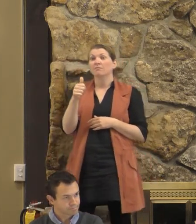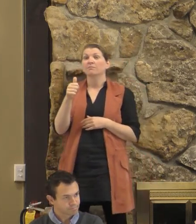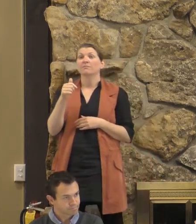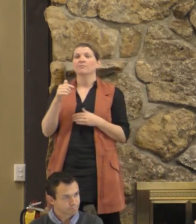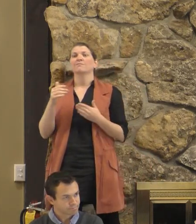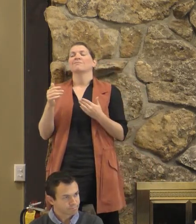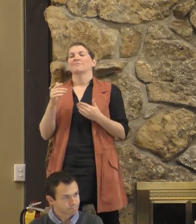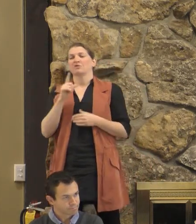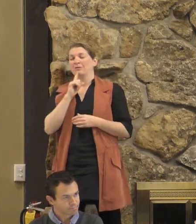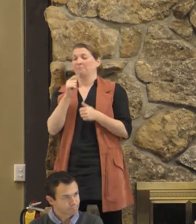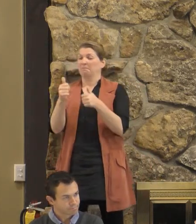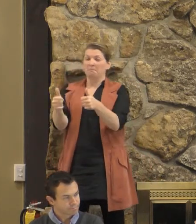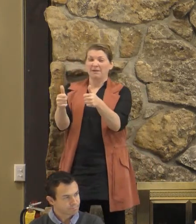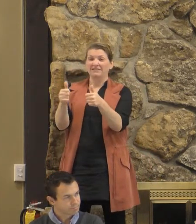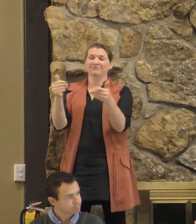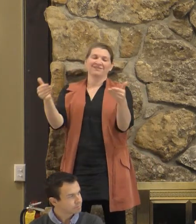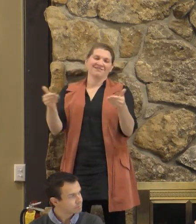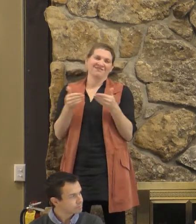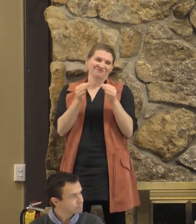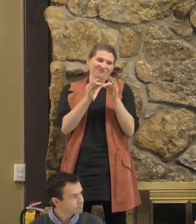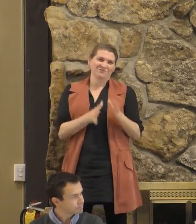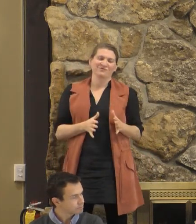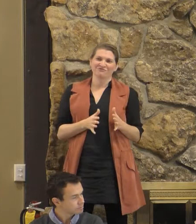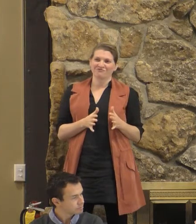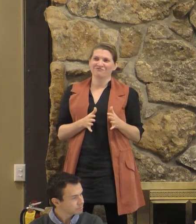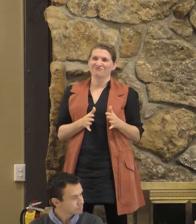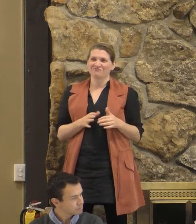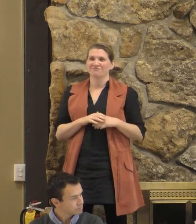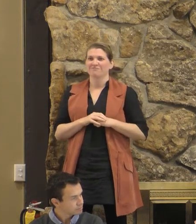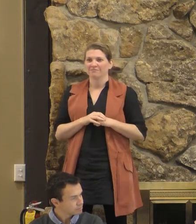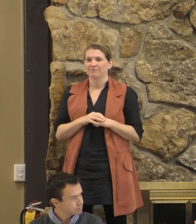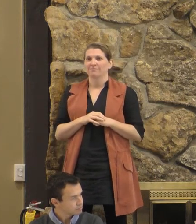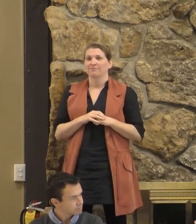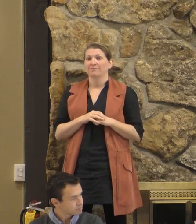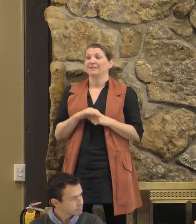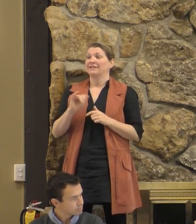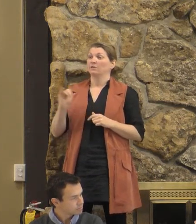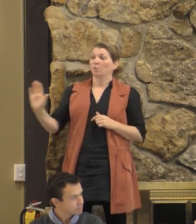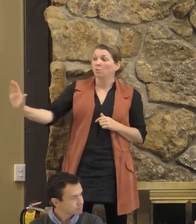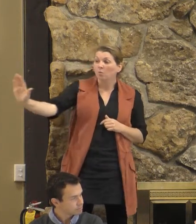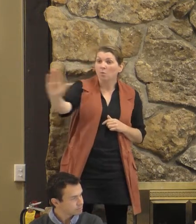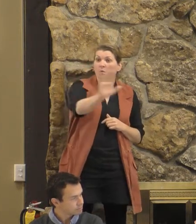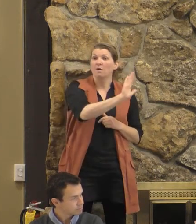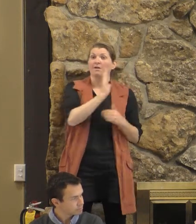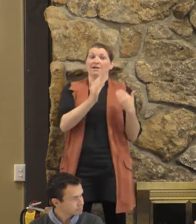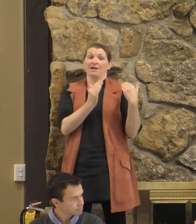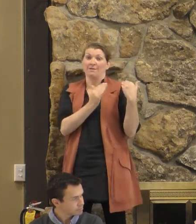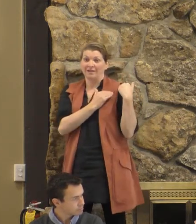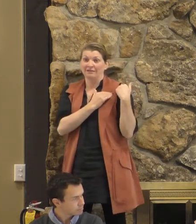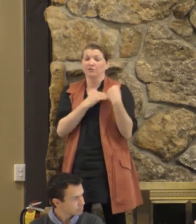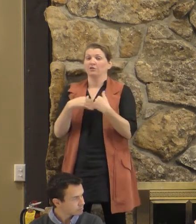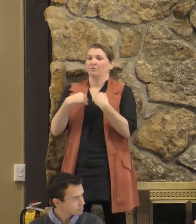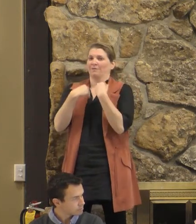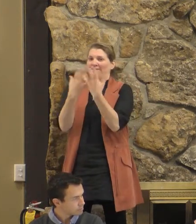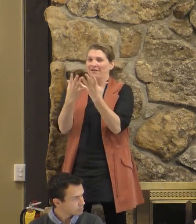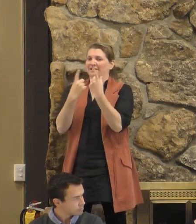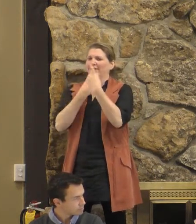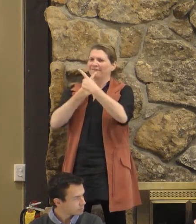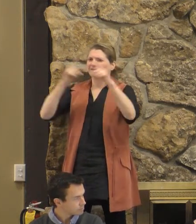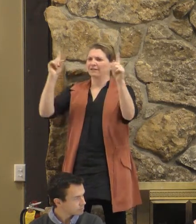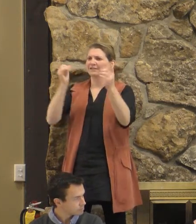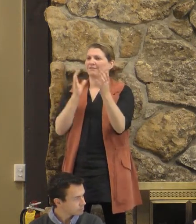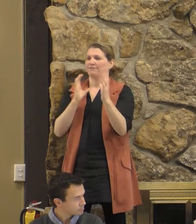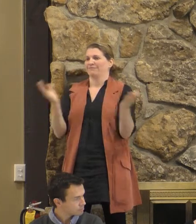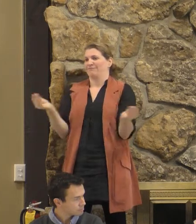circumstances. But if not, your obligation is still to provide effective communication, whether that be through an interpreter, live or